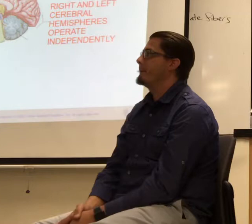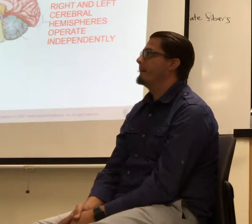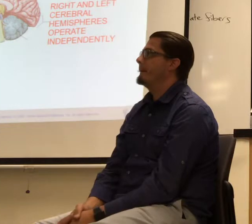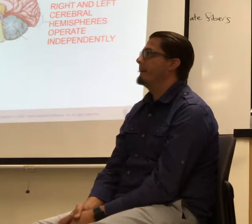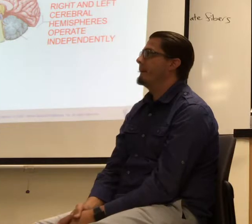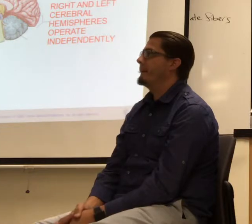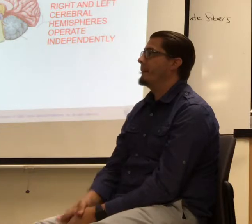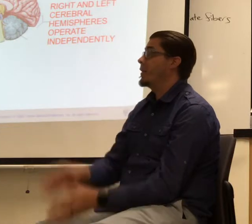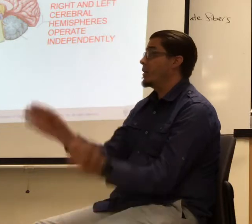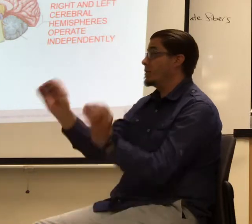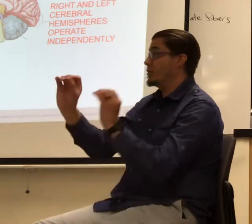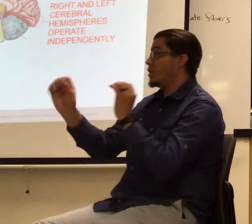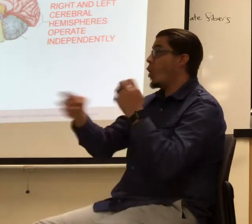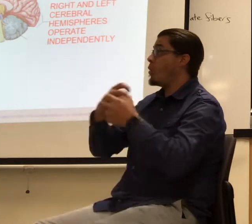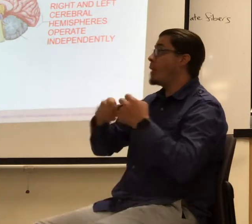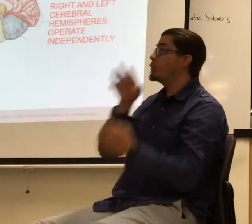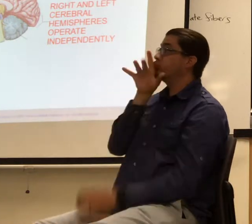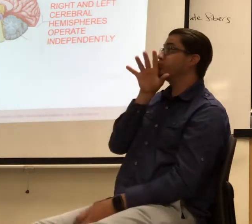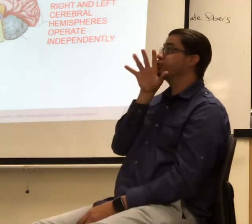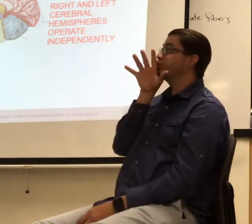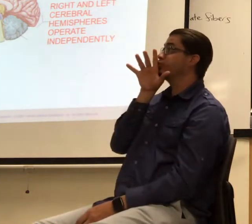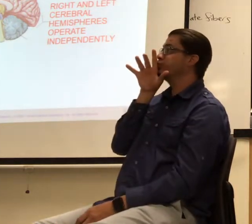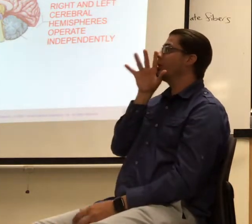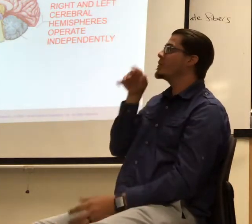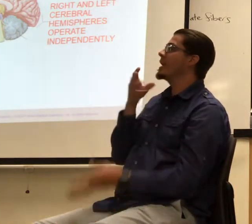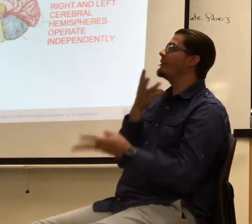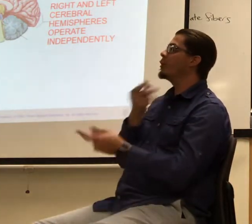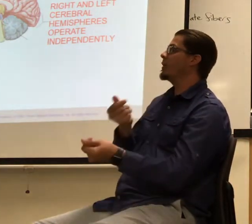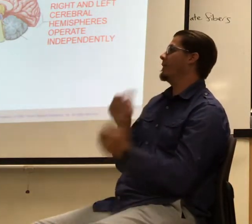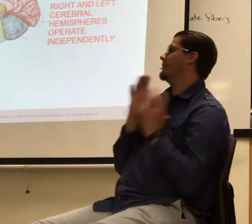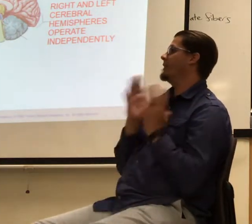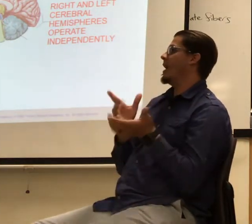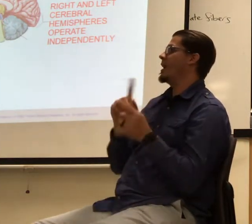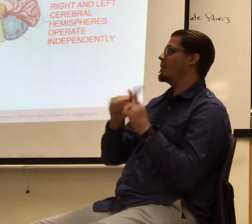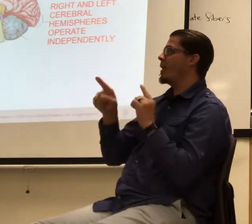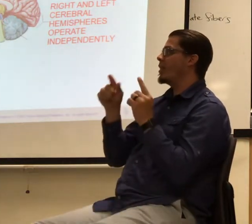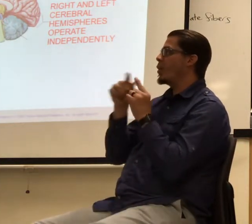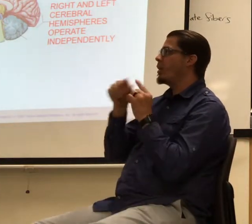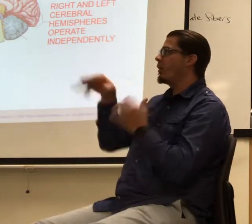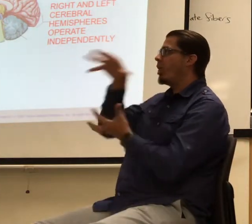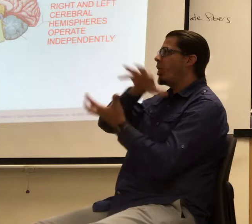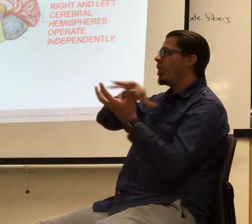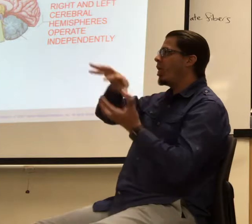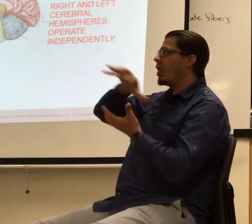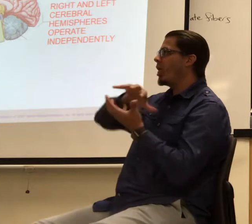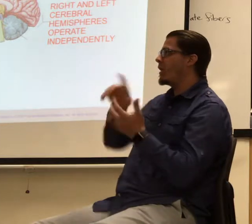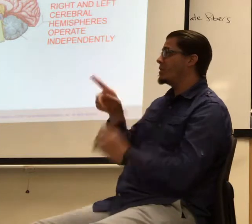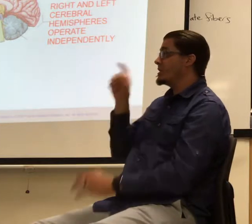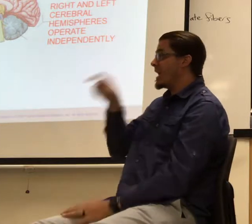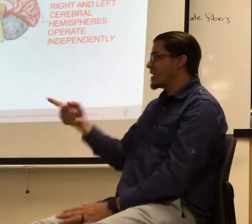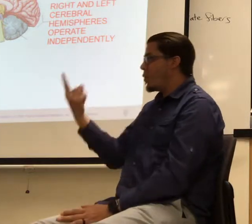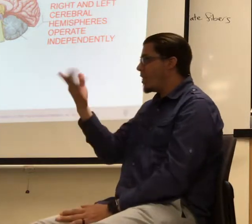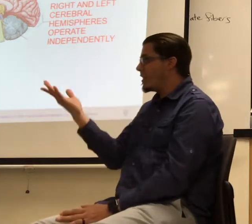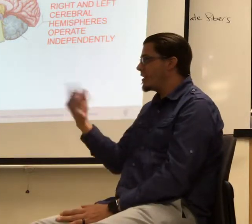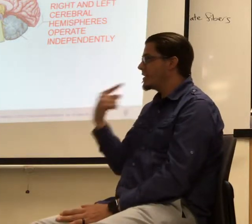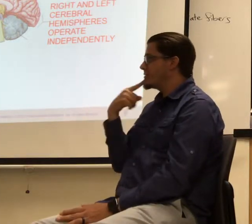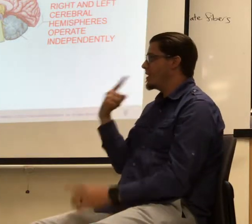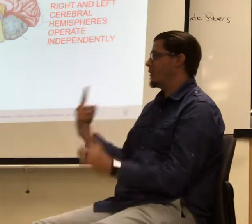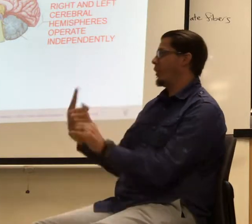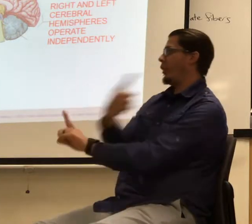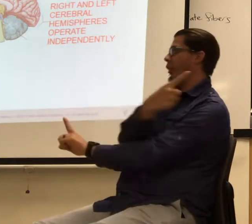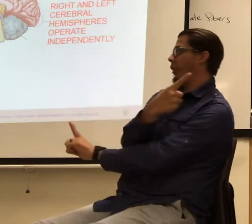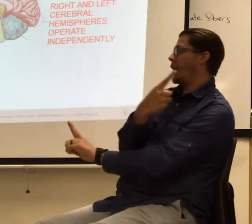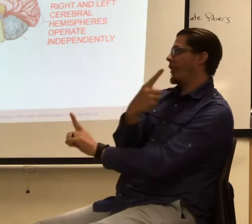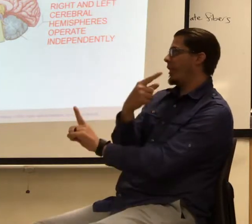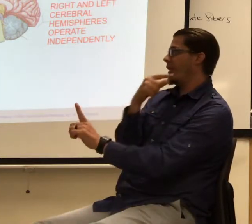He had no problem speaking. That's why we say fluent. But the words are all mixed up. And she's asking him one thing, he says completely something